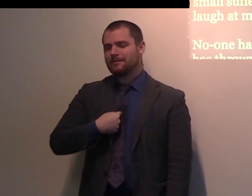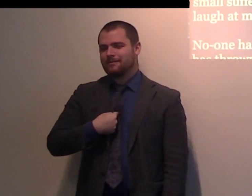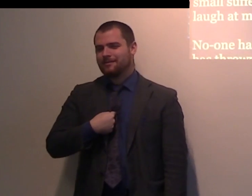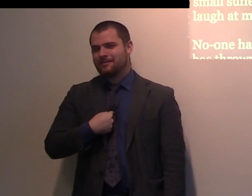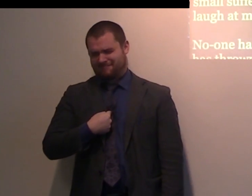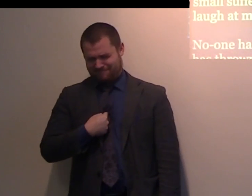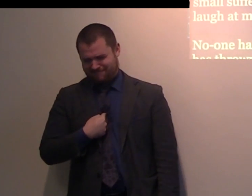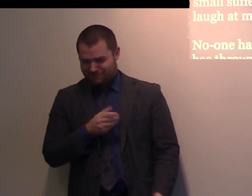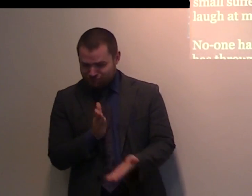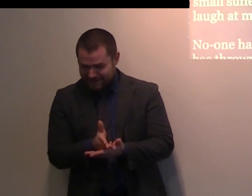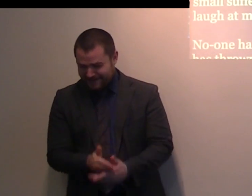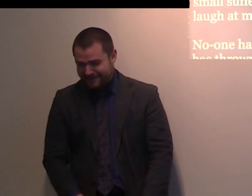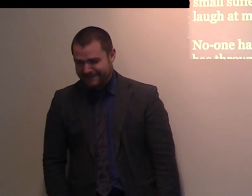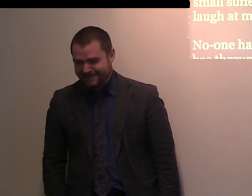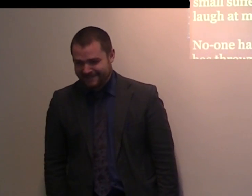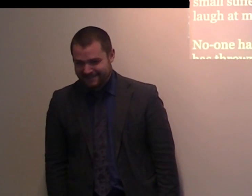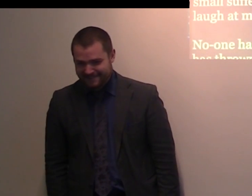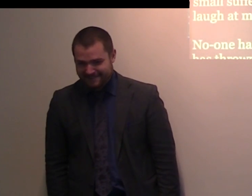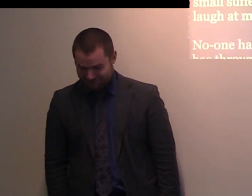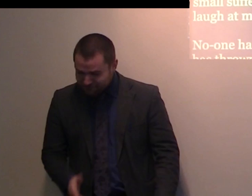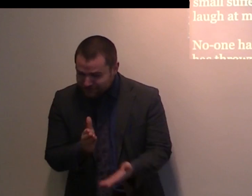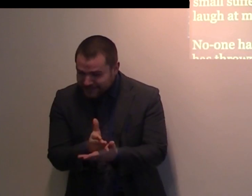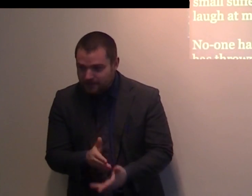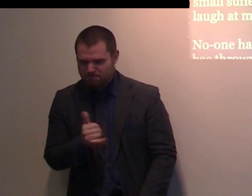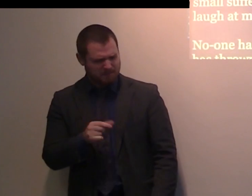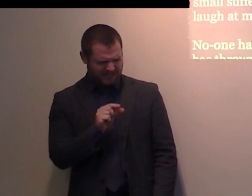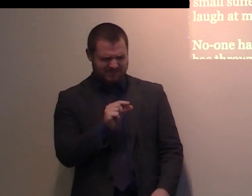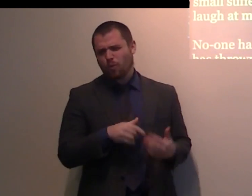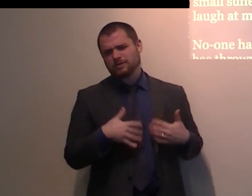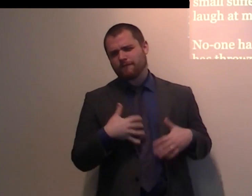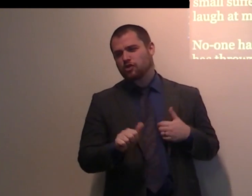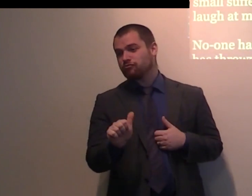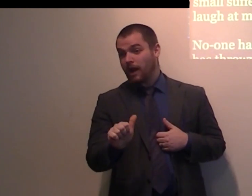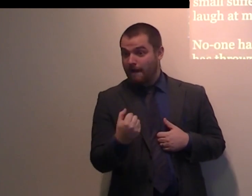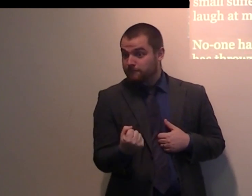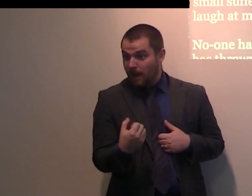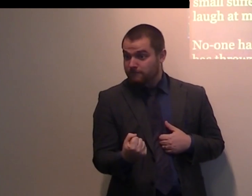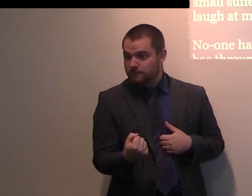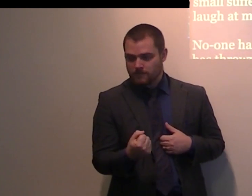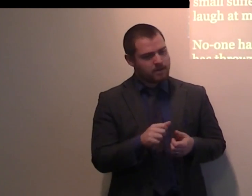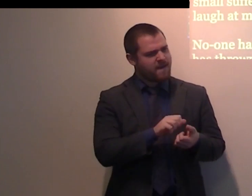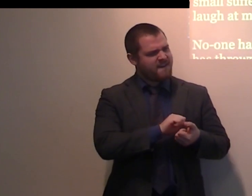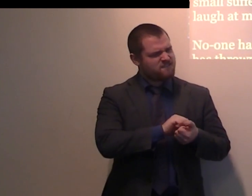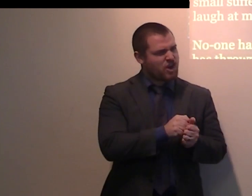Unquote. Really? Maybe I have small suffering. Friends tease